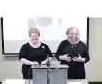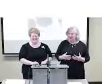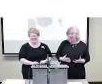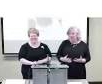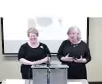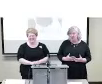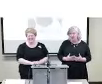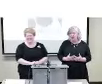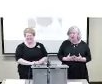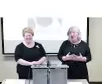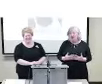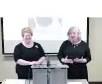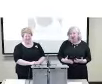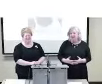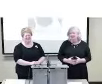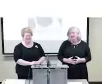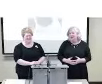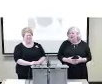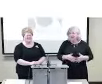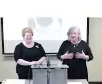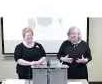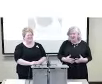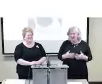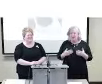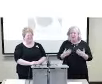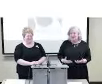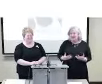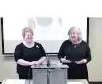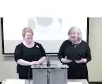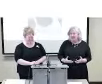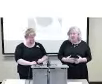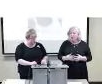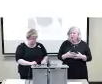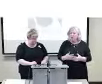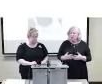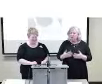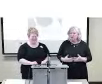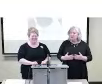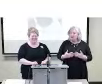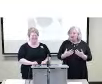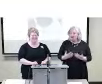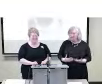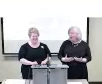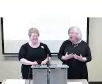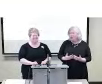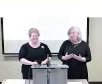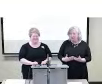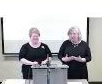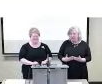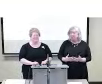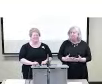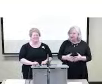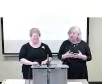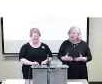that i talk with students about a lot so it's monday we meet again we want to be prepared for our